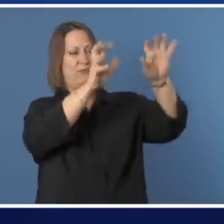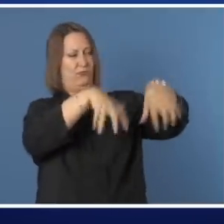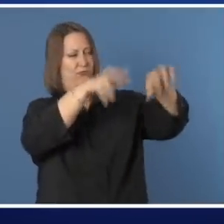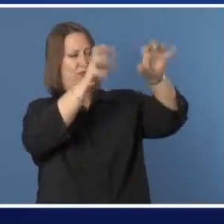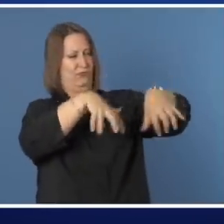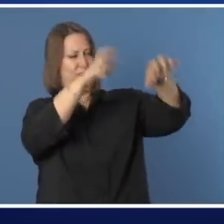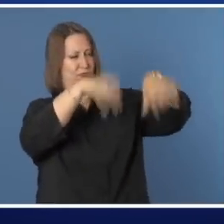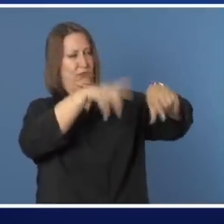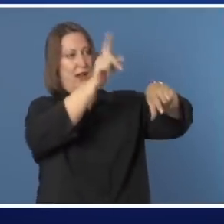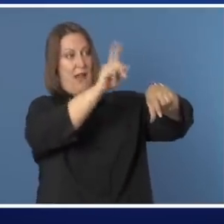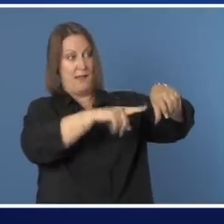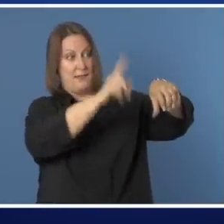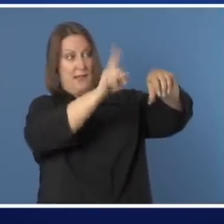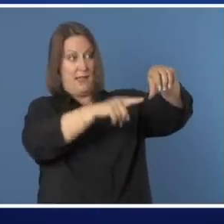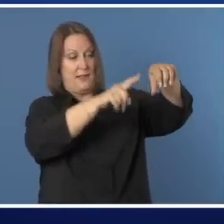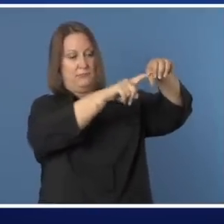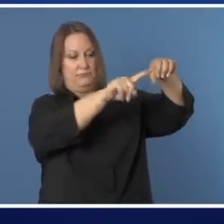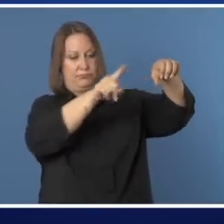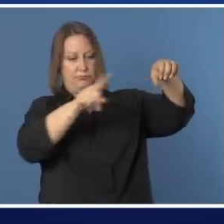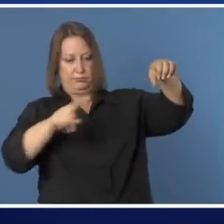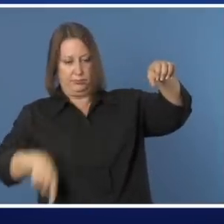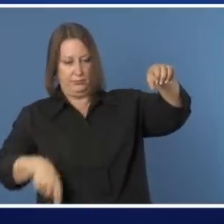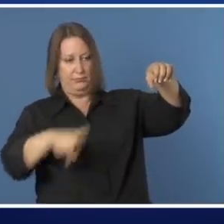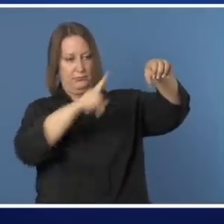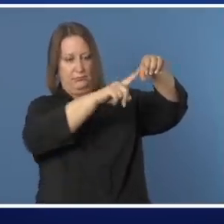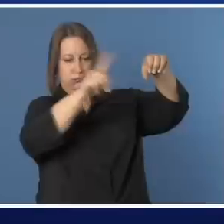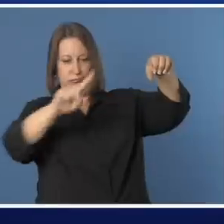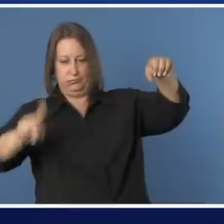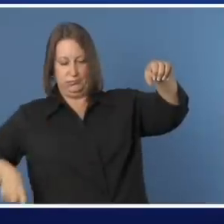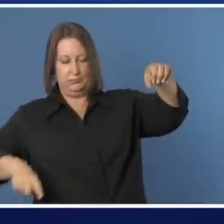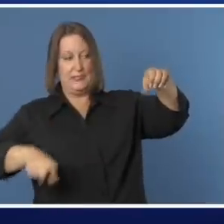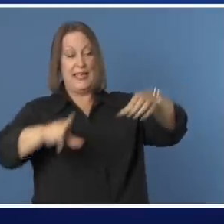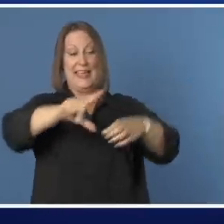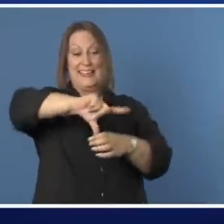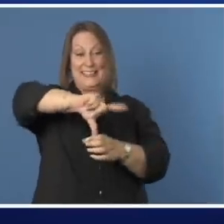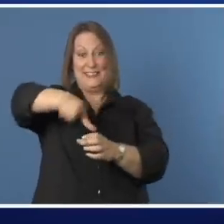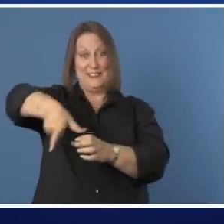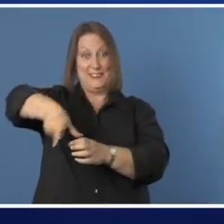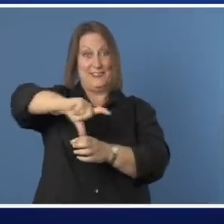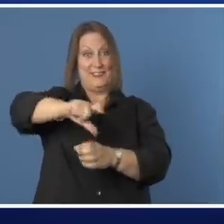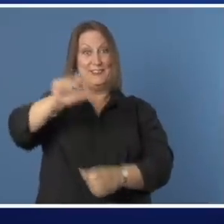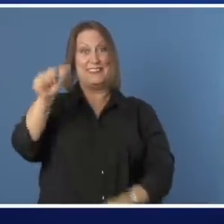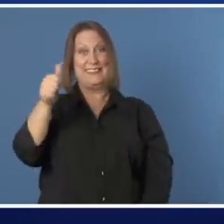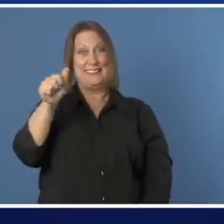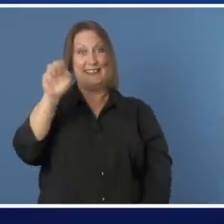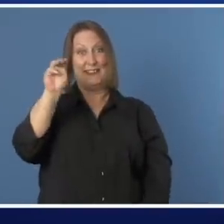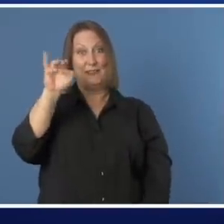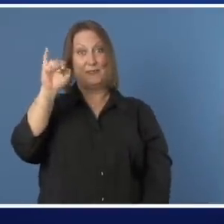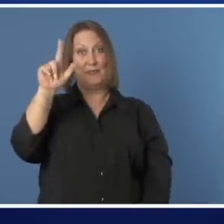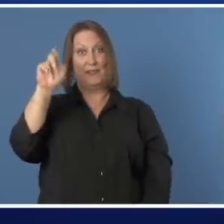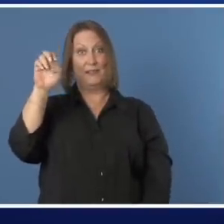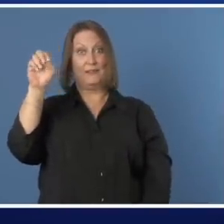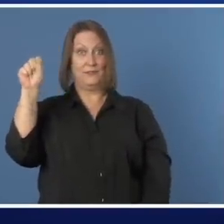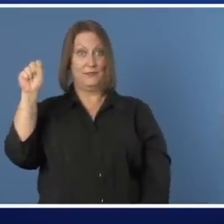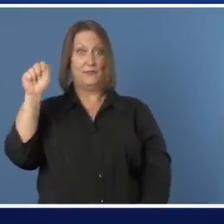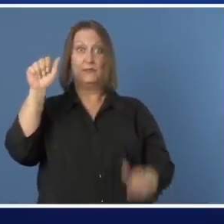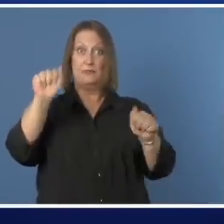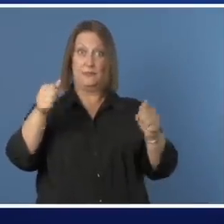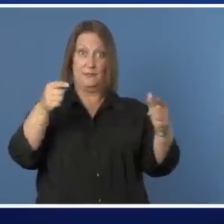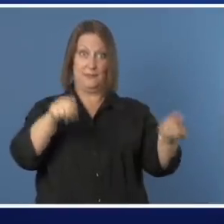outside of heavy rain and may occur as far as 10 miles away from any rain fall.